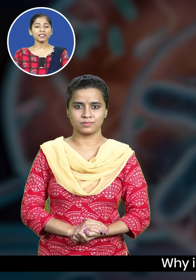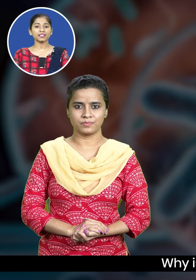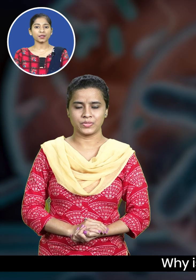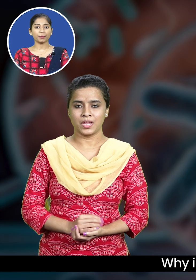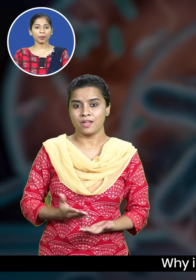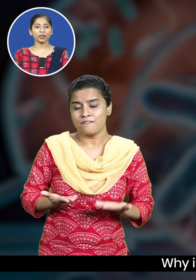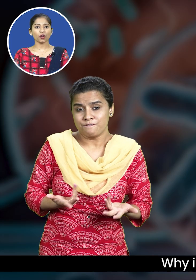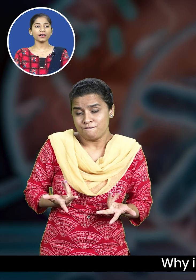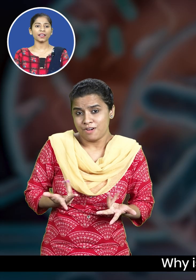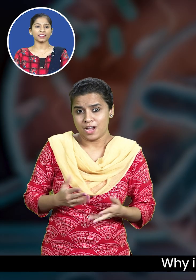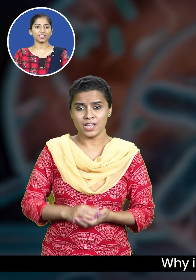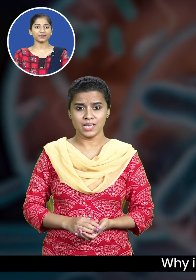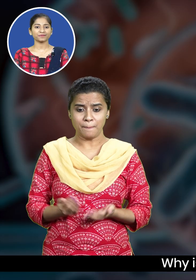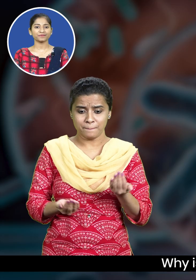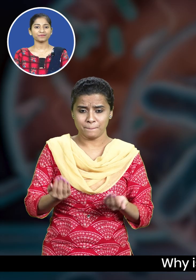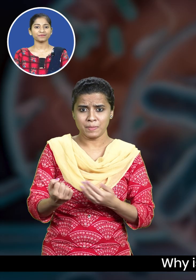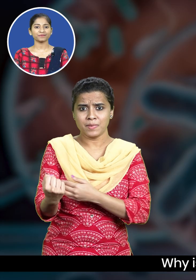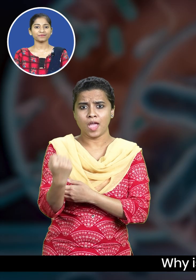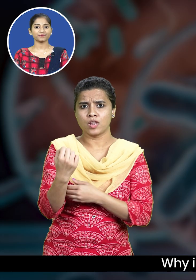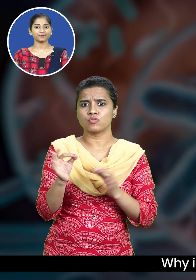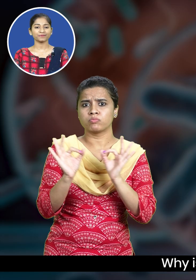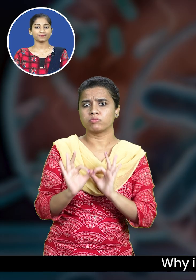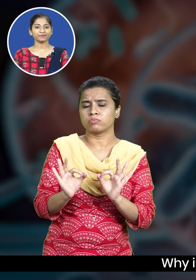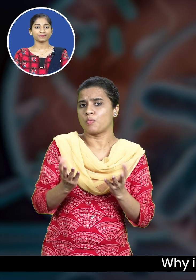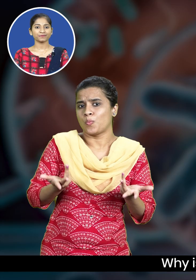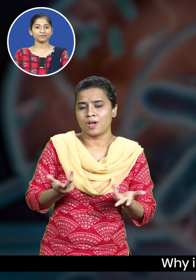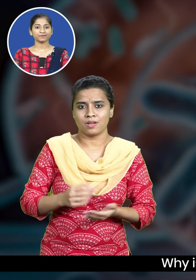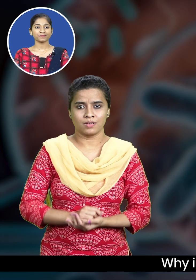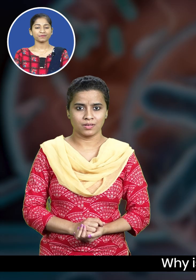Why is the baby not healthy?